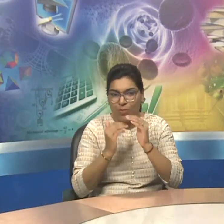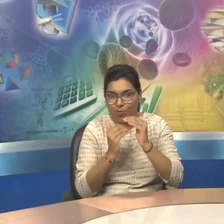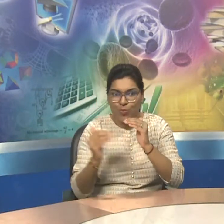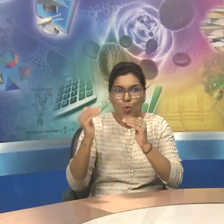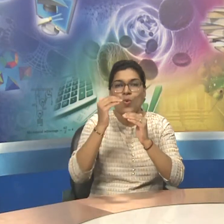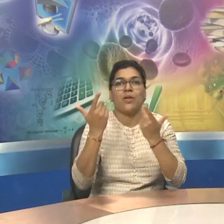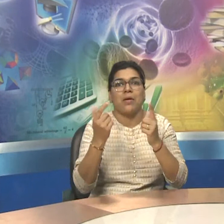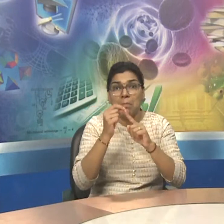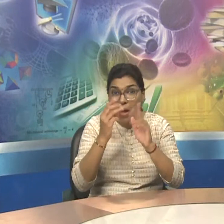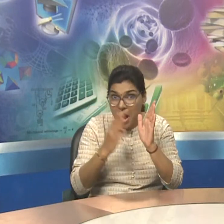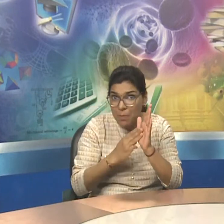Politics